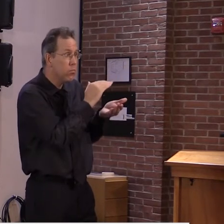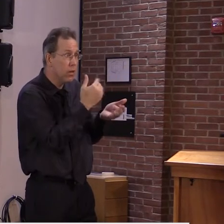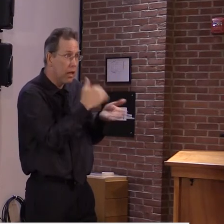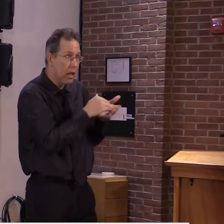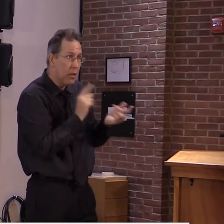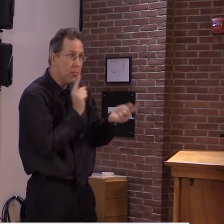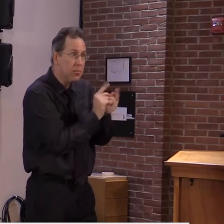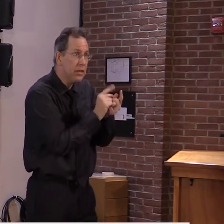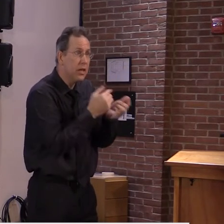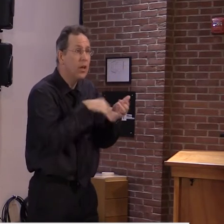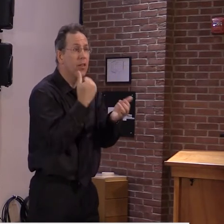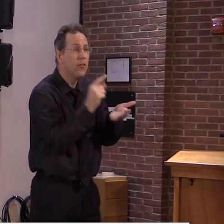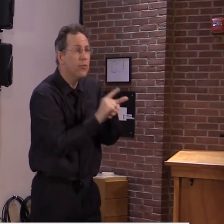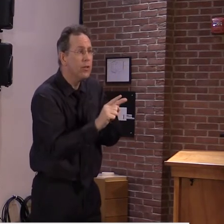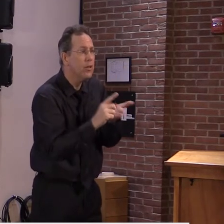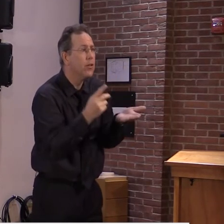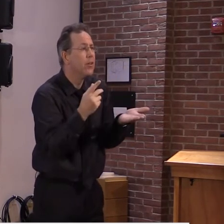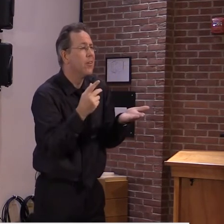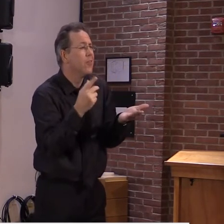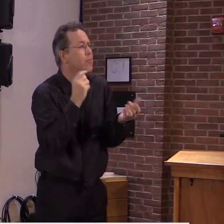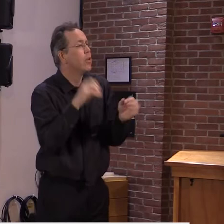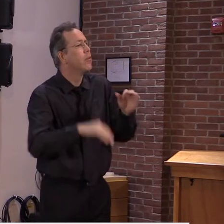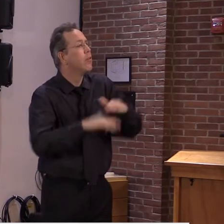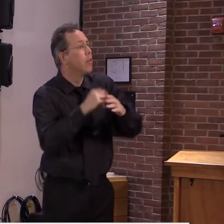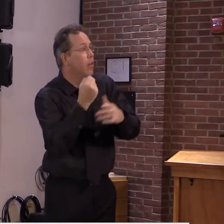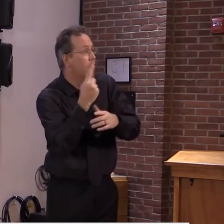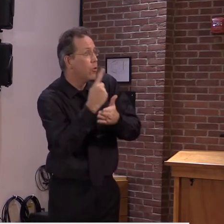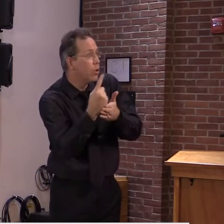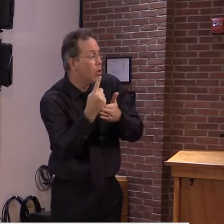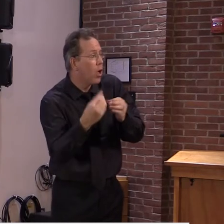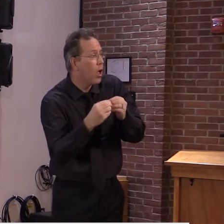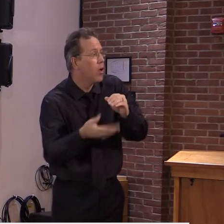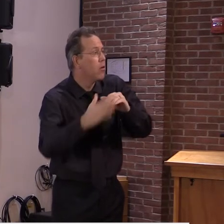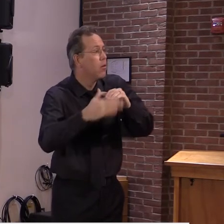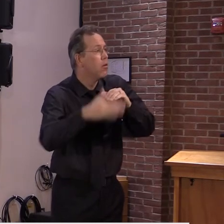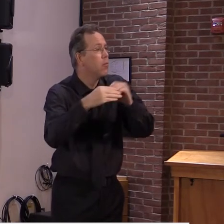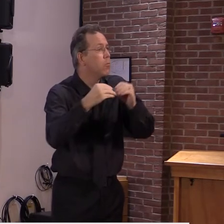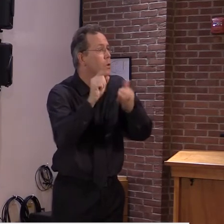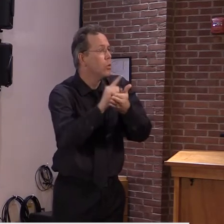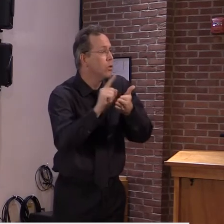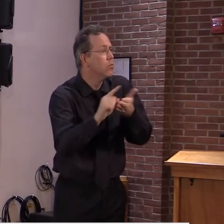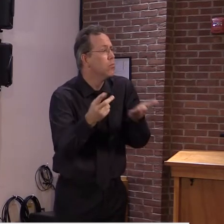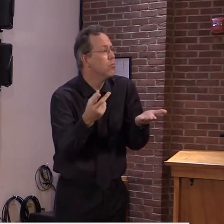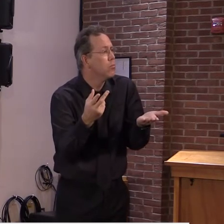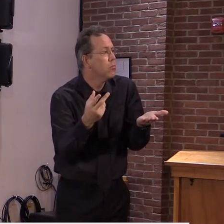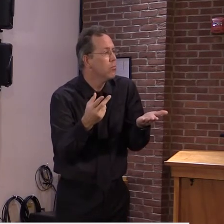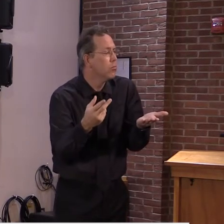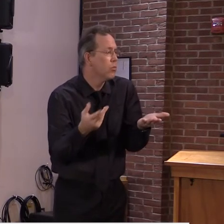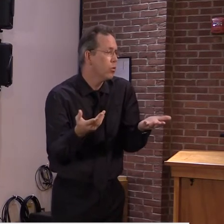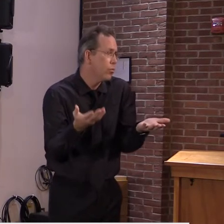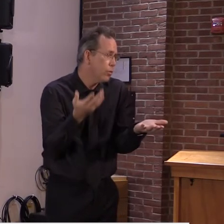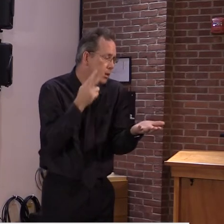we'll try and clarify that for you, Tim, and others, as we receive more information.